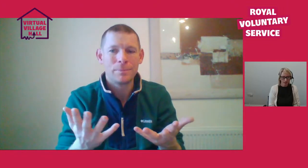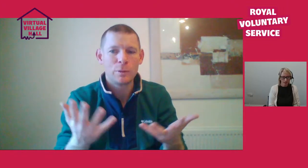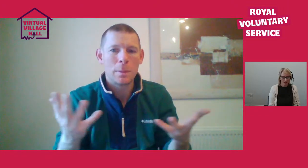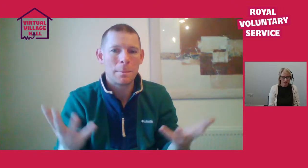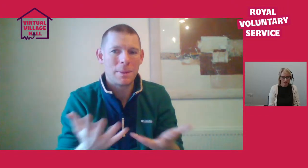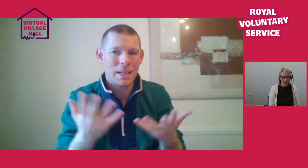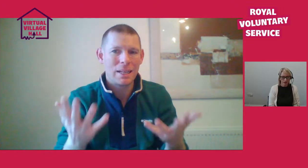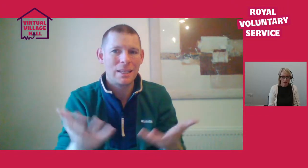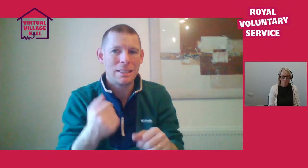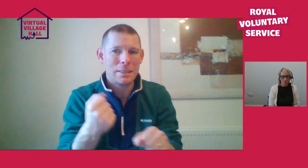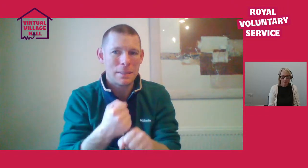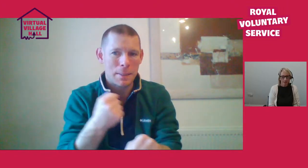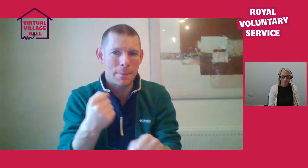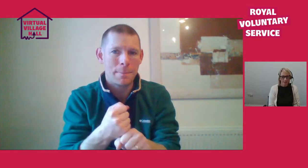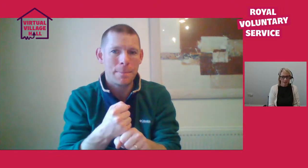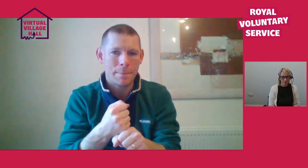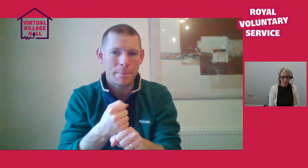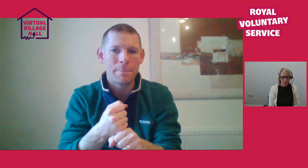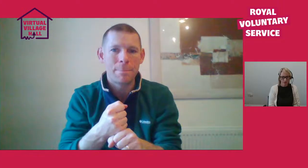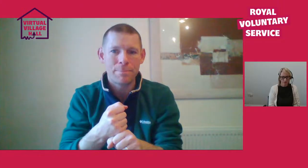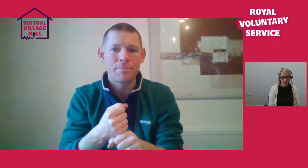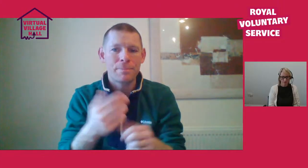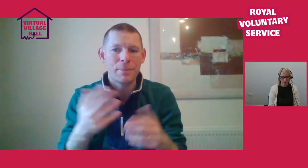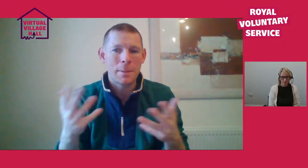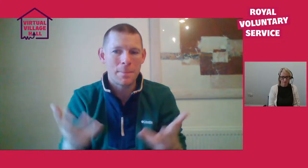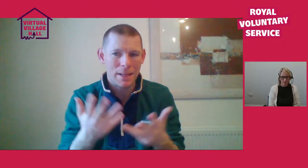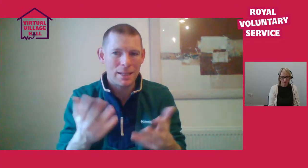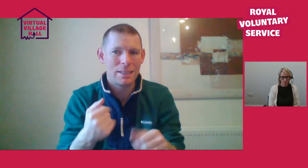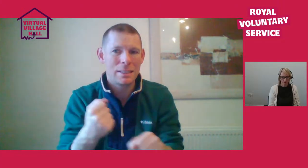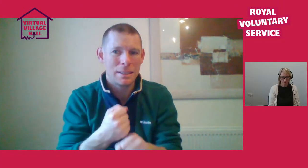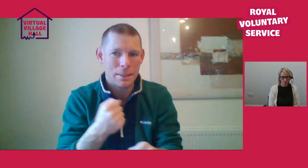for playing games.